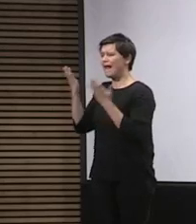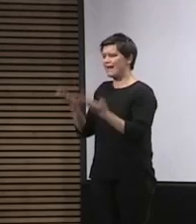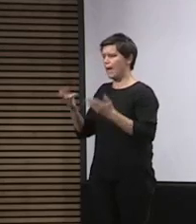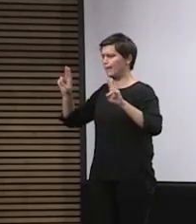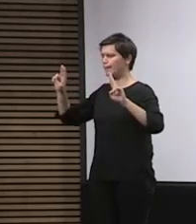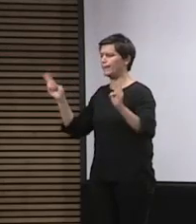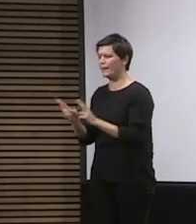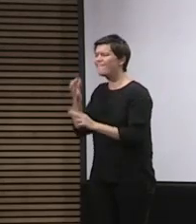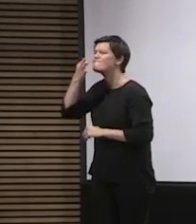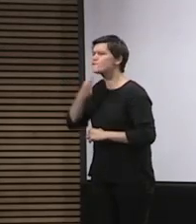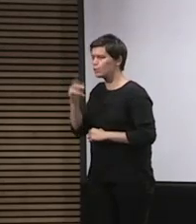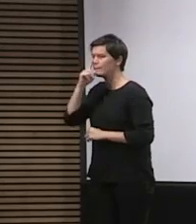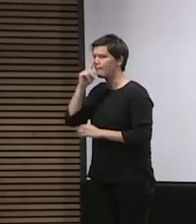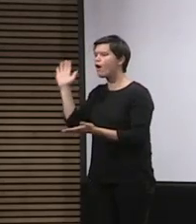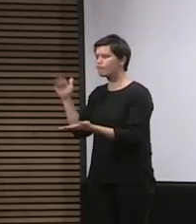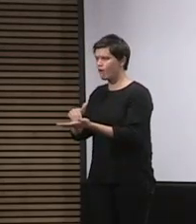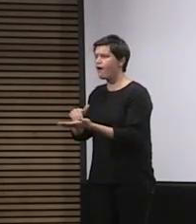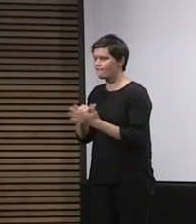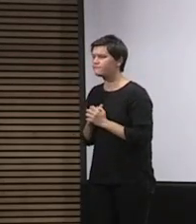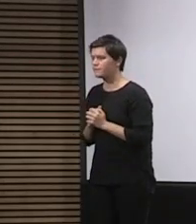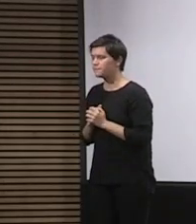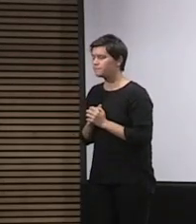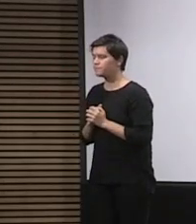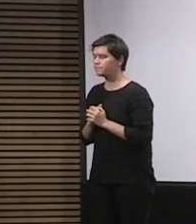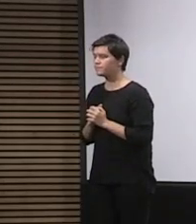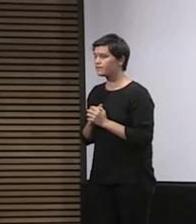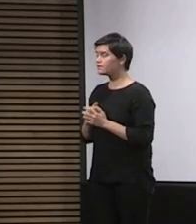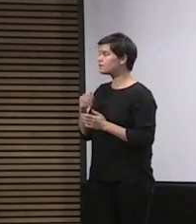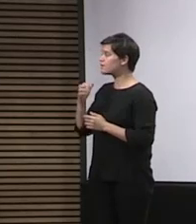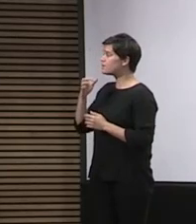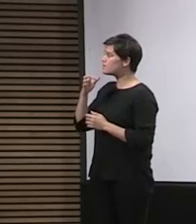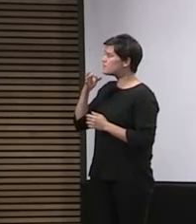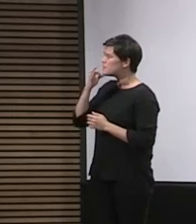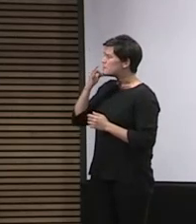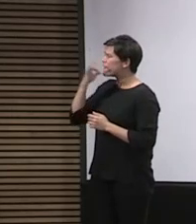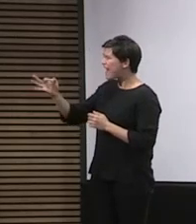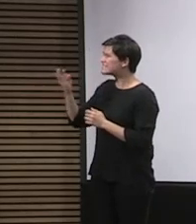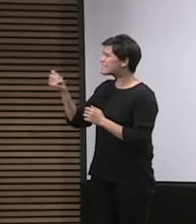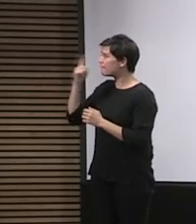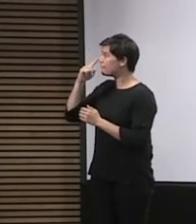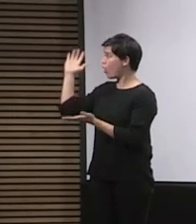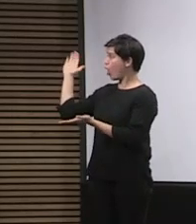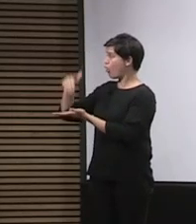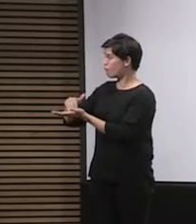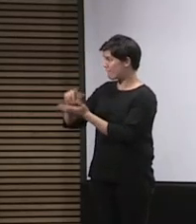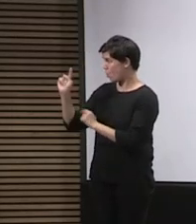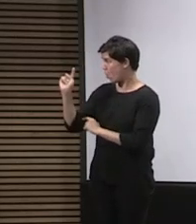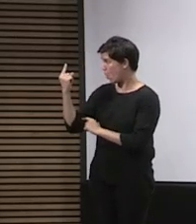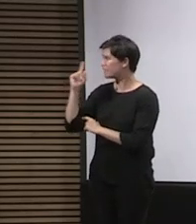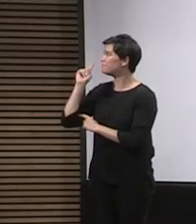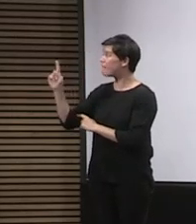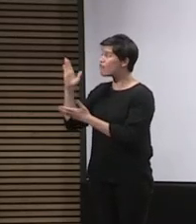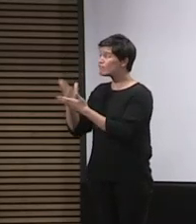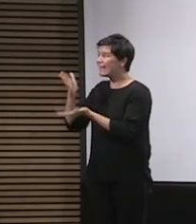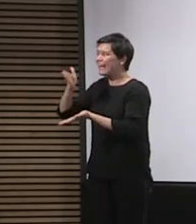who are isolated, they've come in, they're in Auckland and say they're from Dunedin or Christchurch or somewhere. After their 14 days isolation,